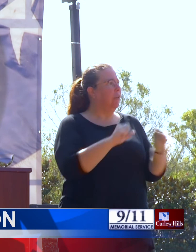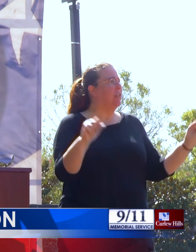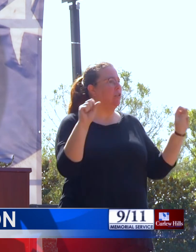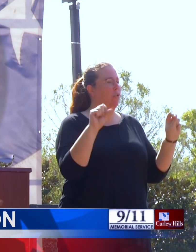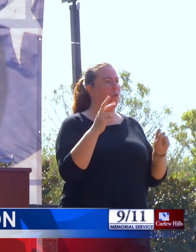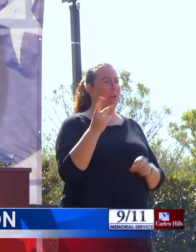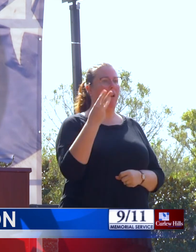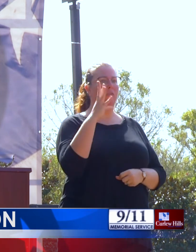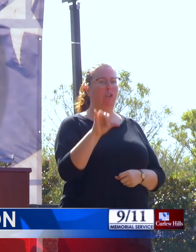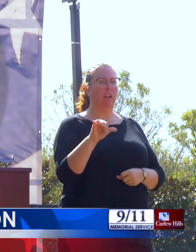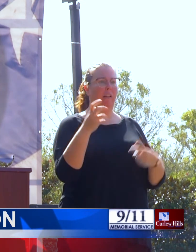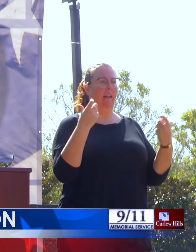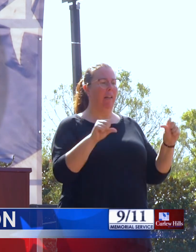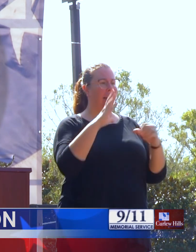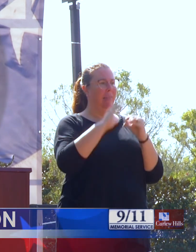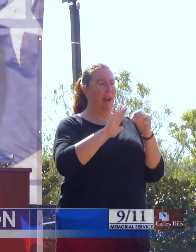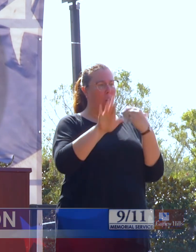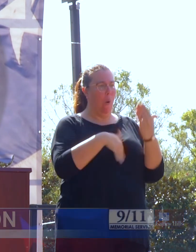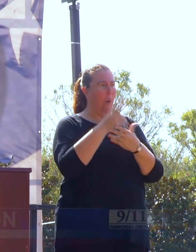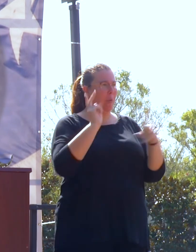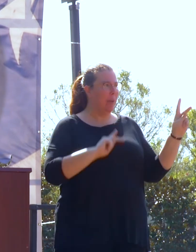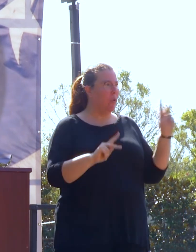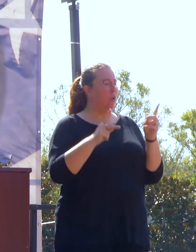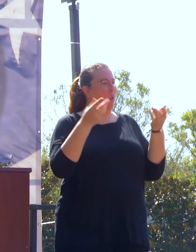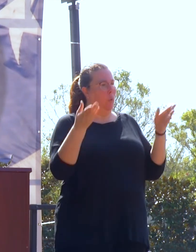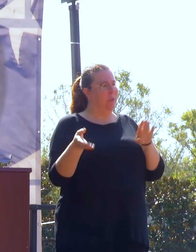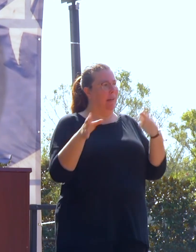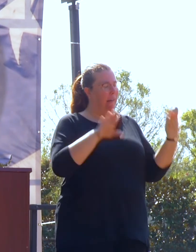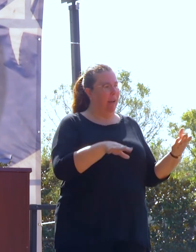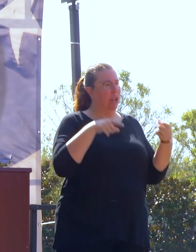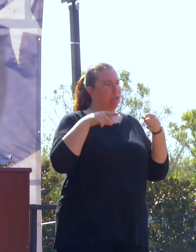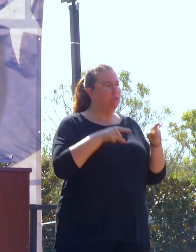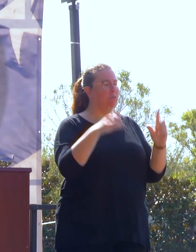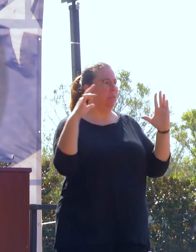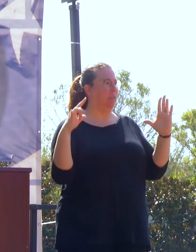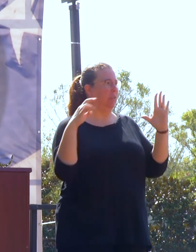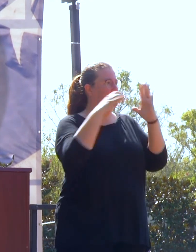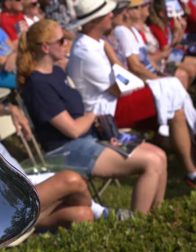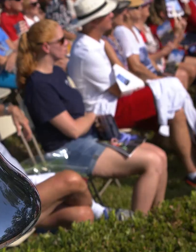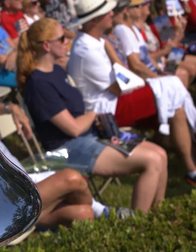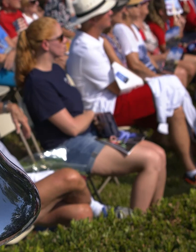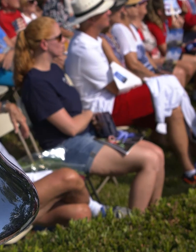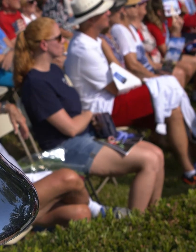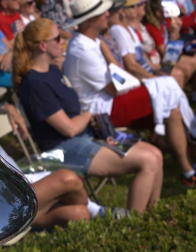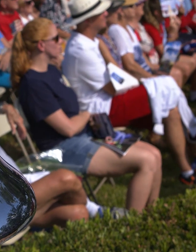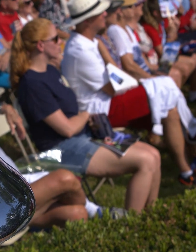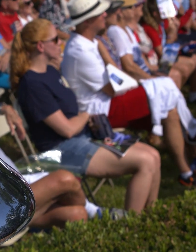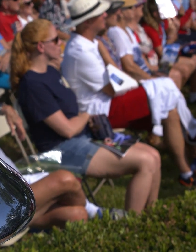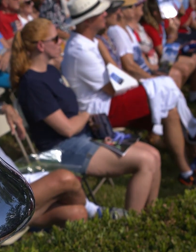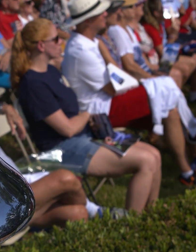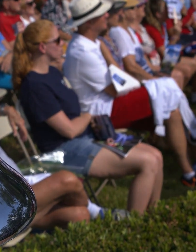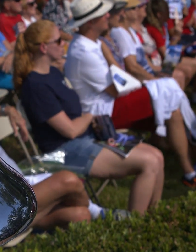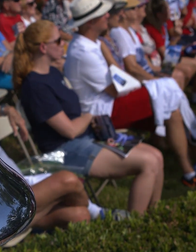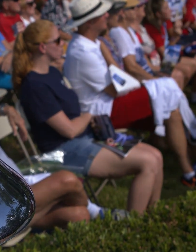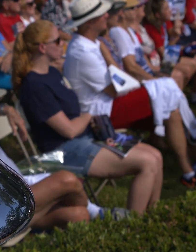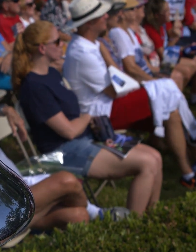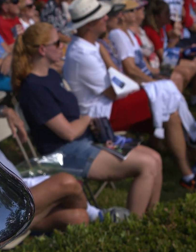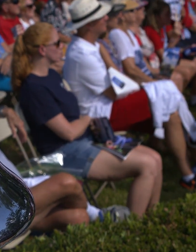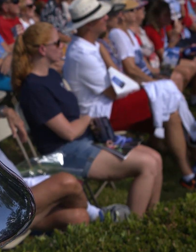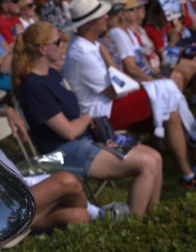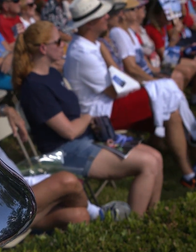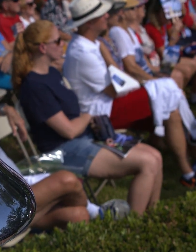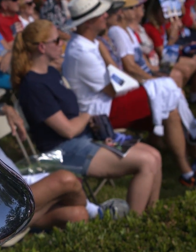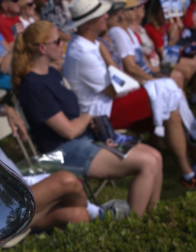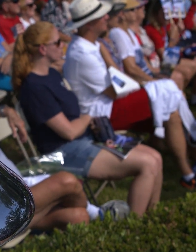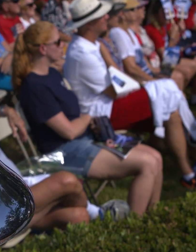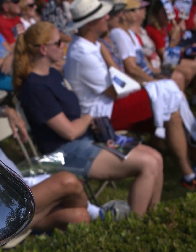died the day that those towers were struck and fell. The new number is